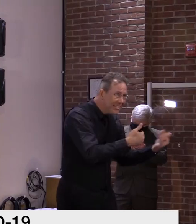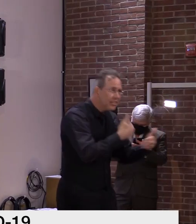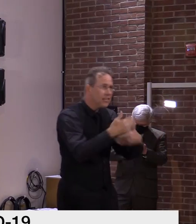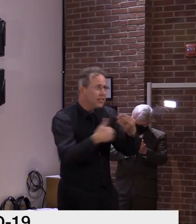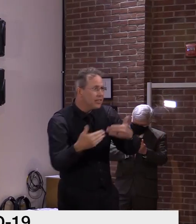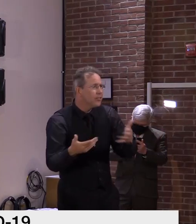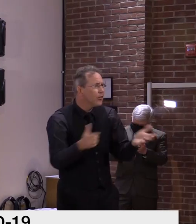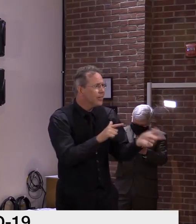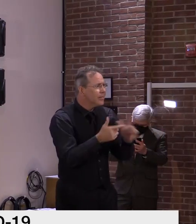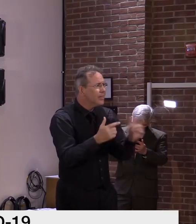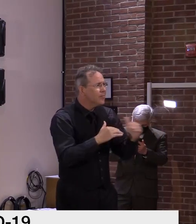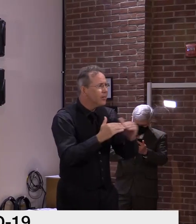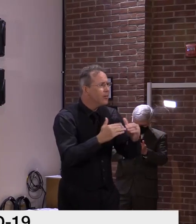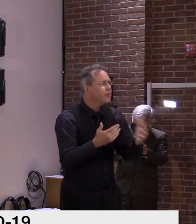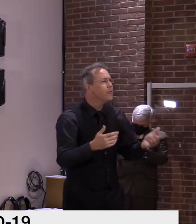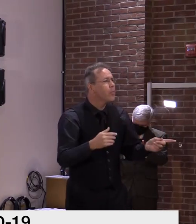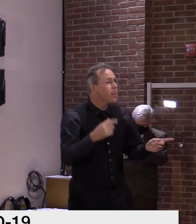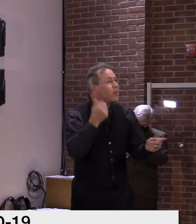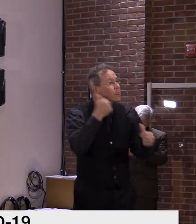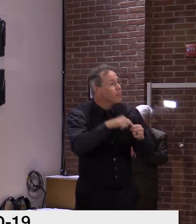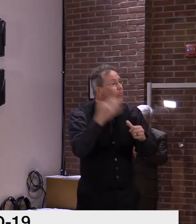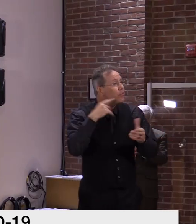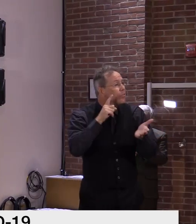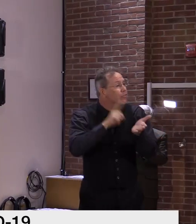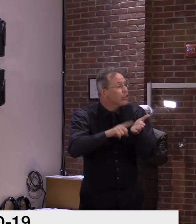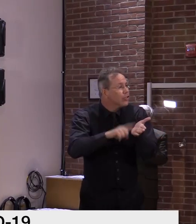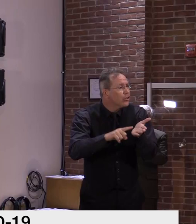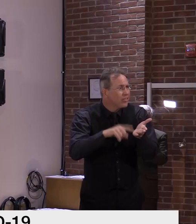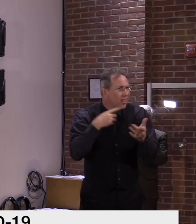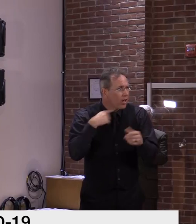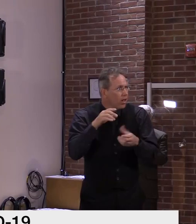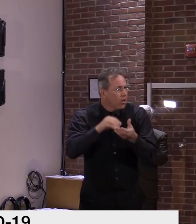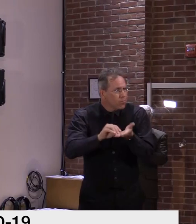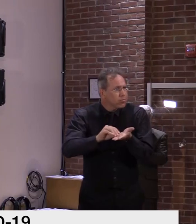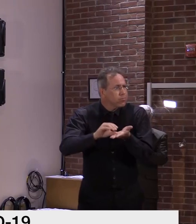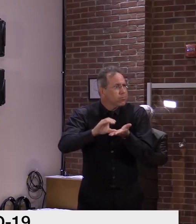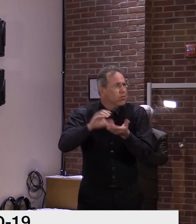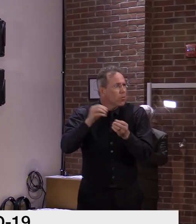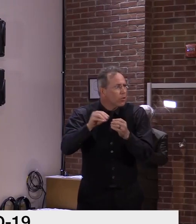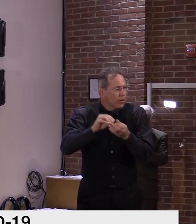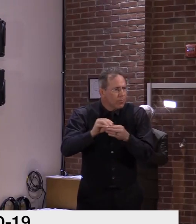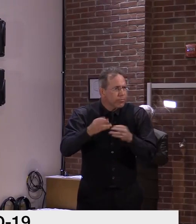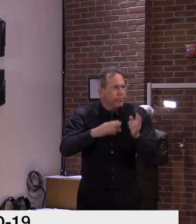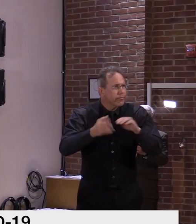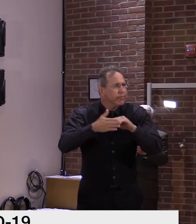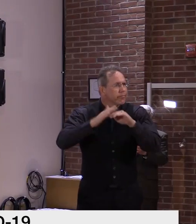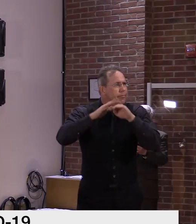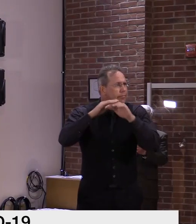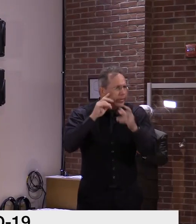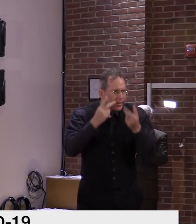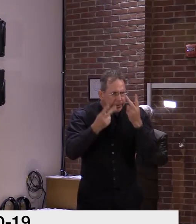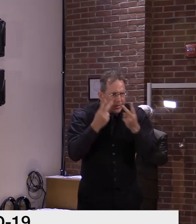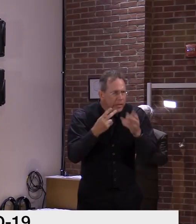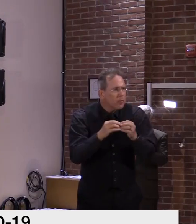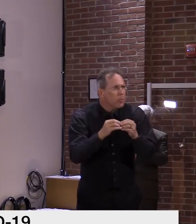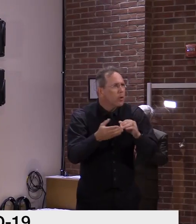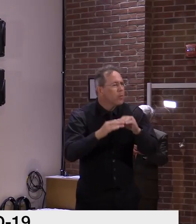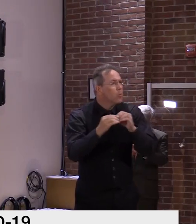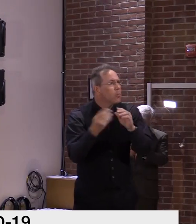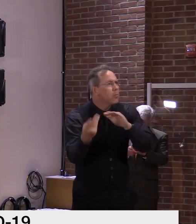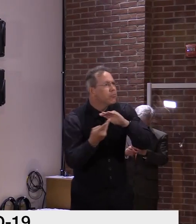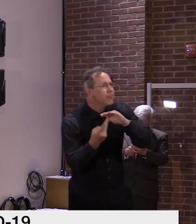over a great period of time now and watching the rates of vaccination. but also watching the rates of illness